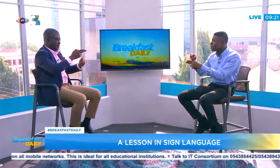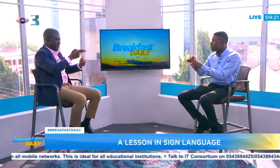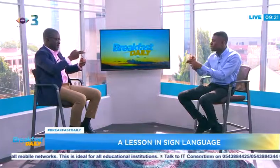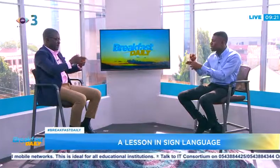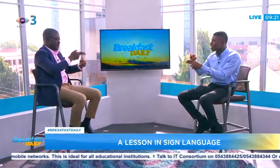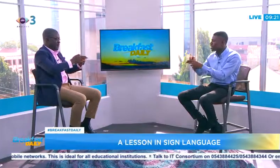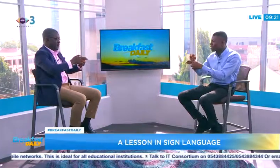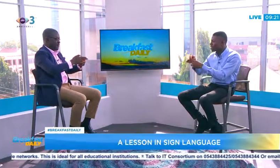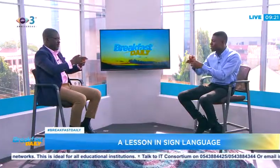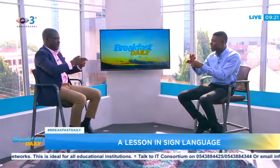Yeah.